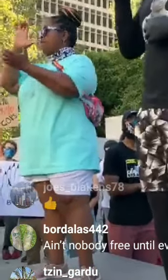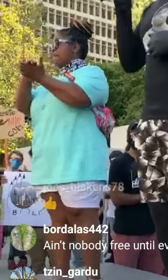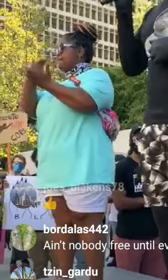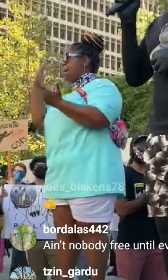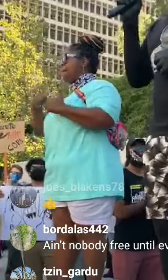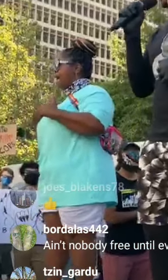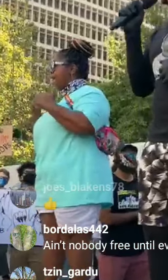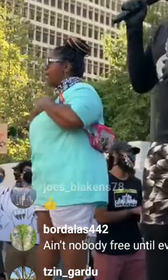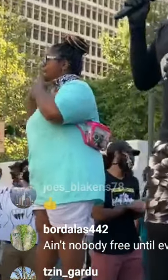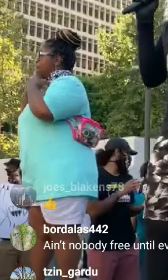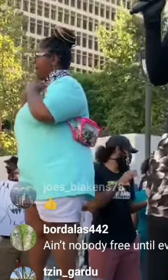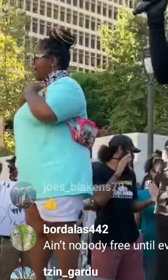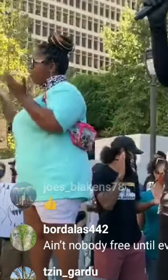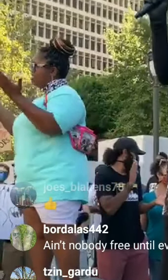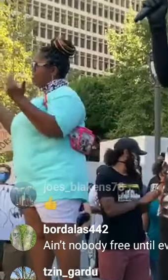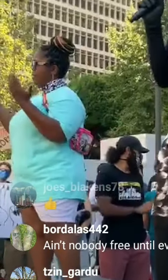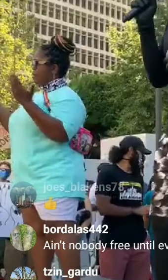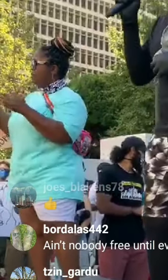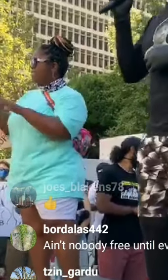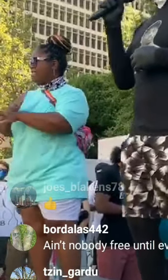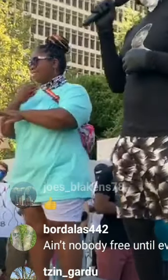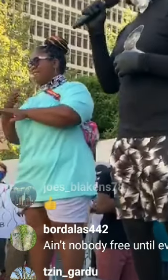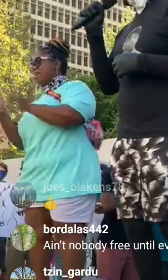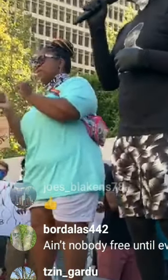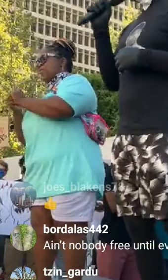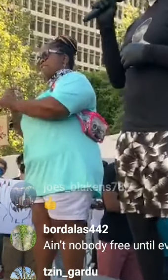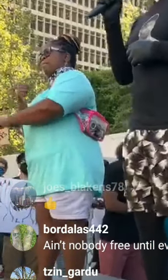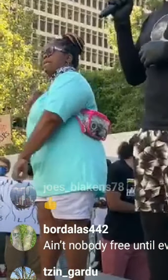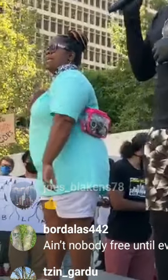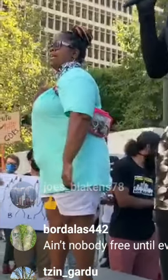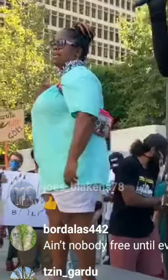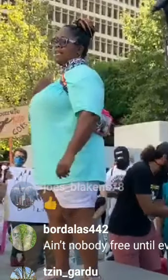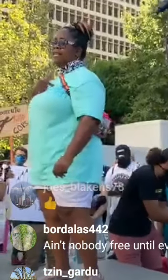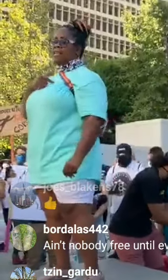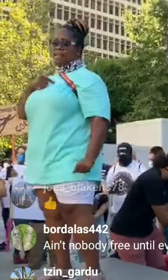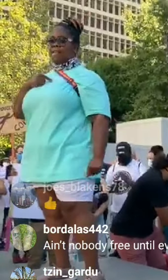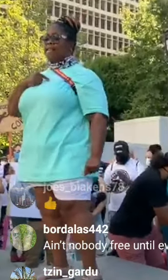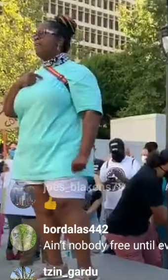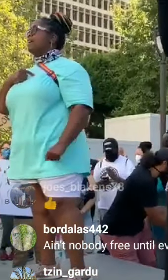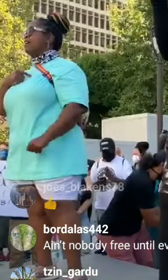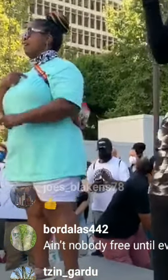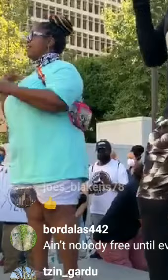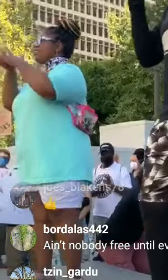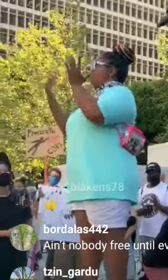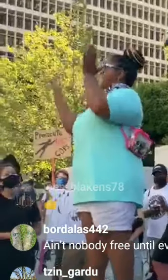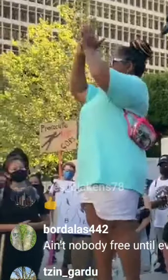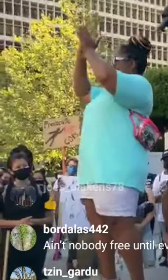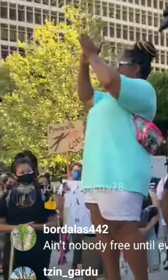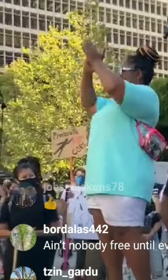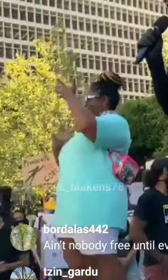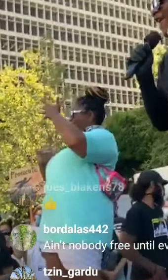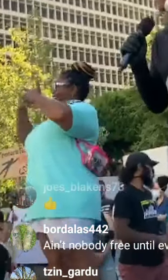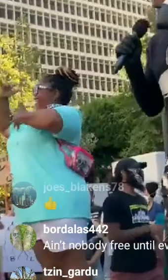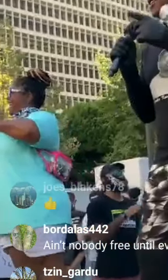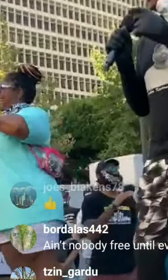till everybody's free. And if you believe that Black Lives Matter, you should sing it with